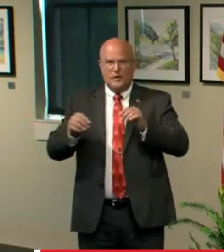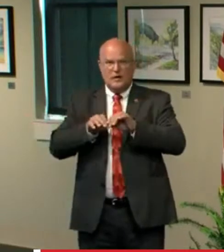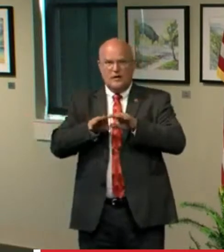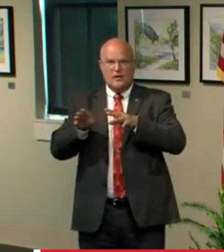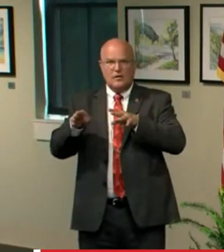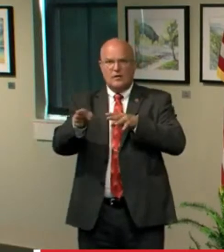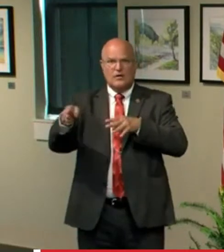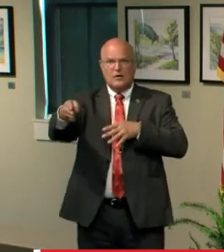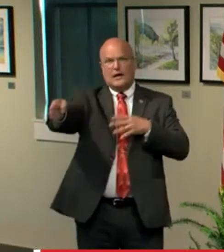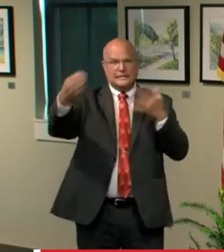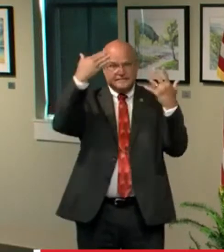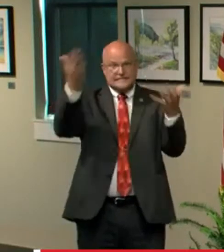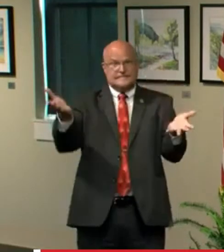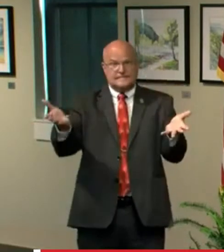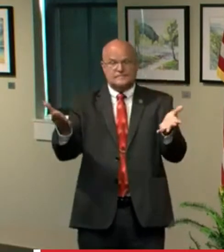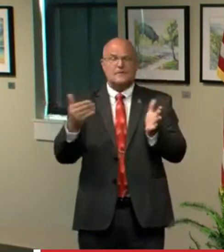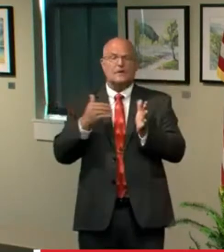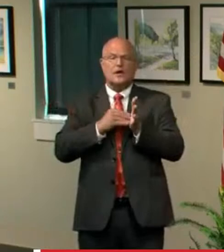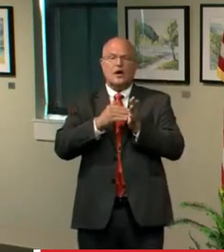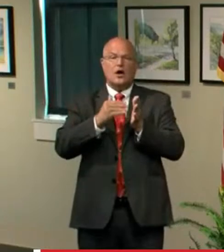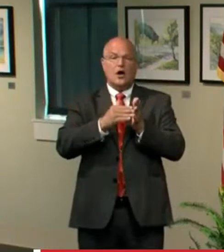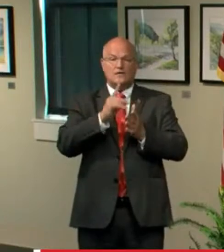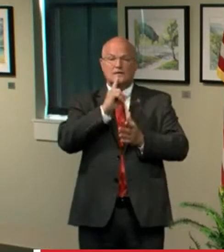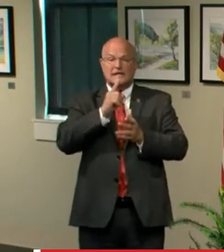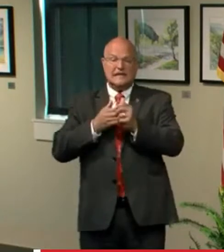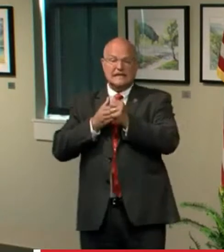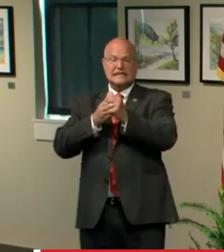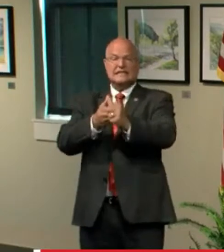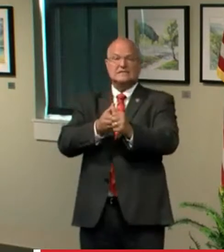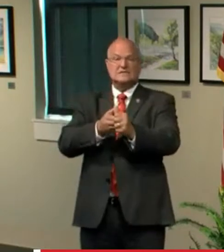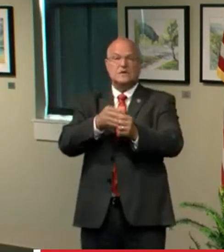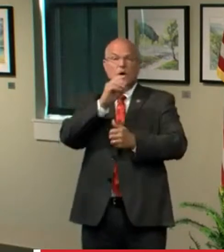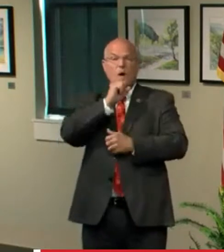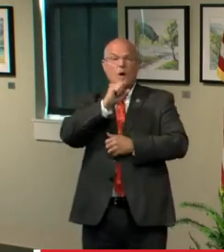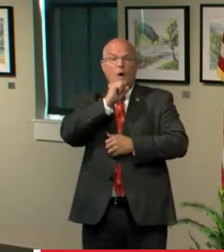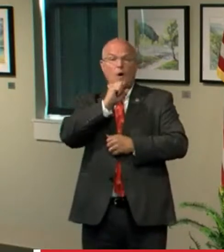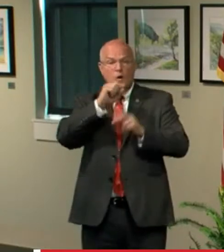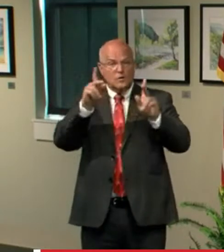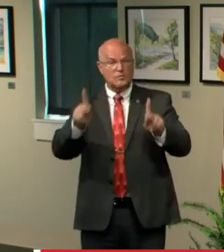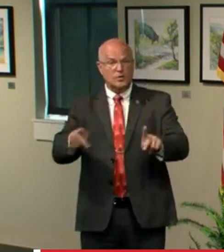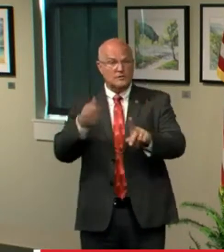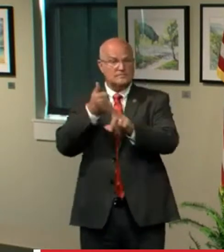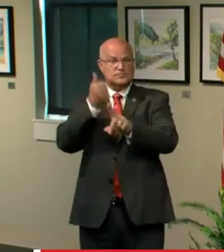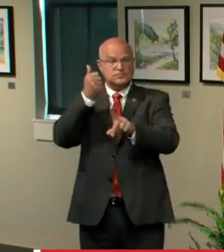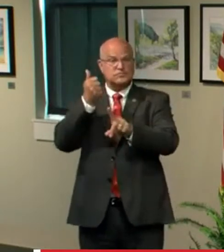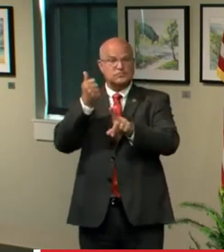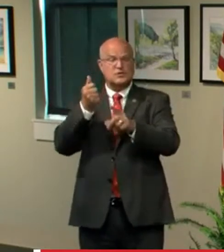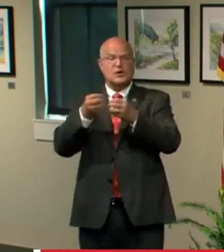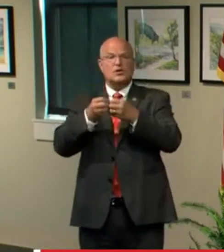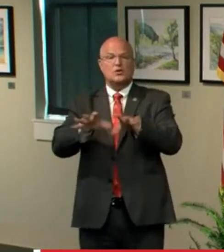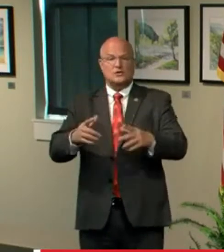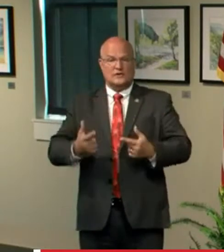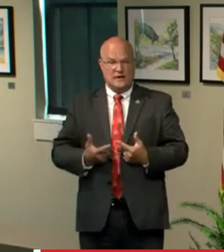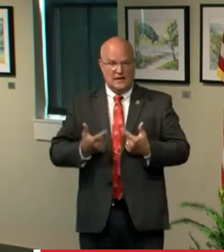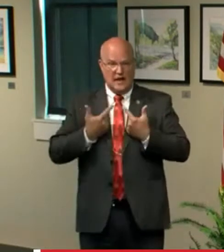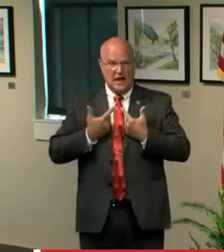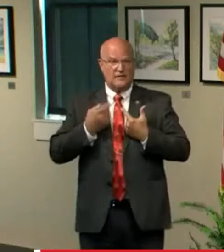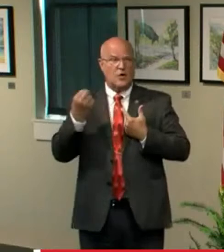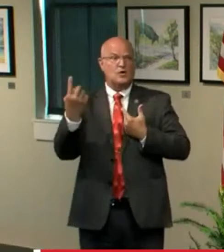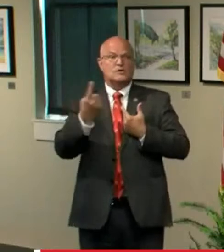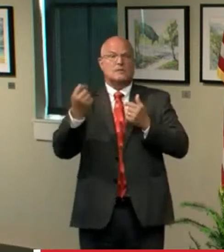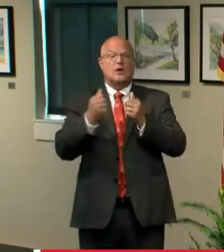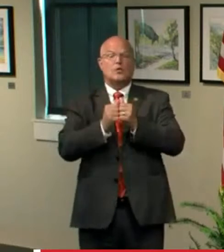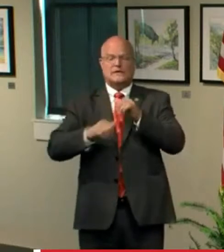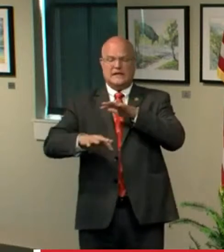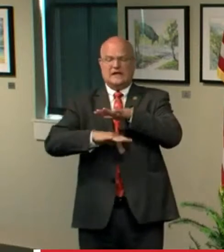going to lead ultimately, though it oftentimes does lead to an older Arkansan losing his or her life, or someone